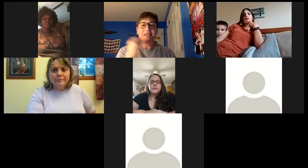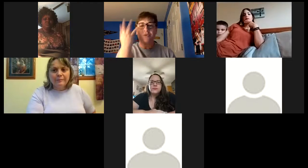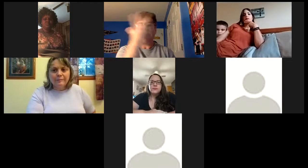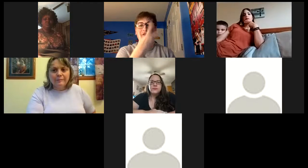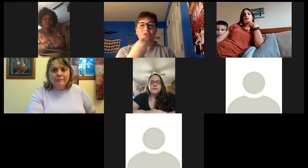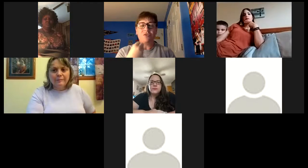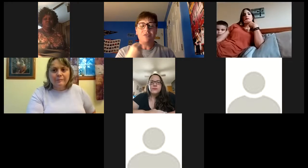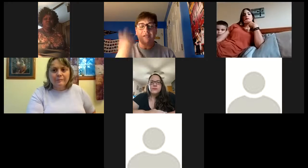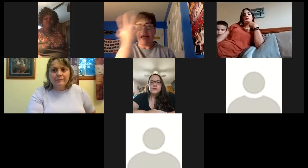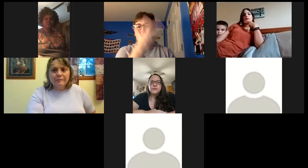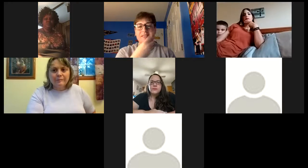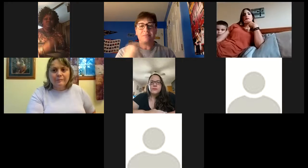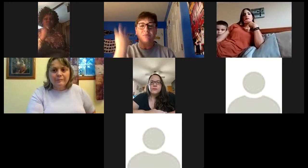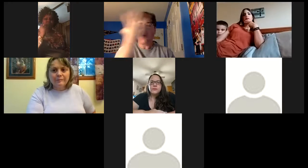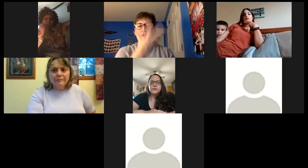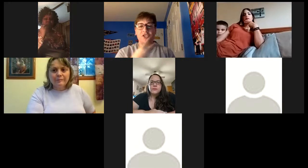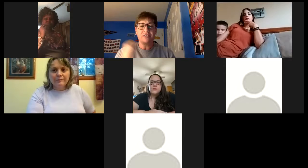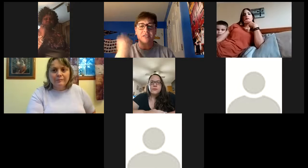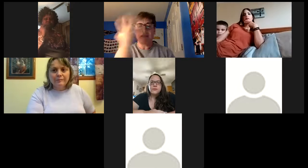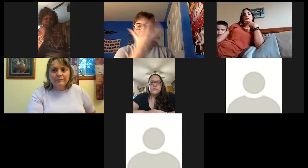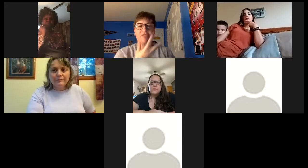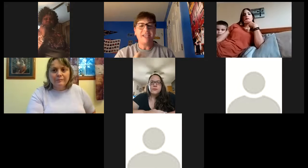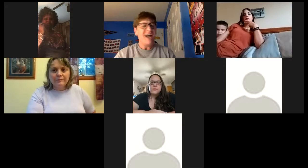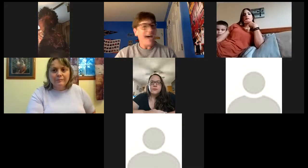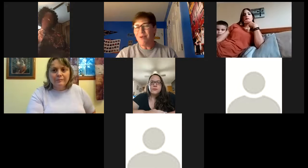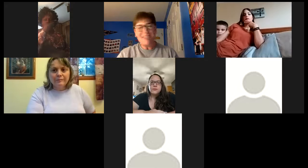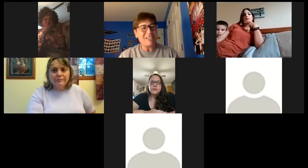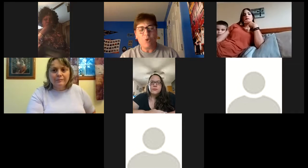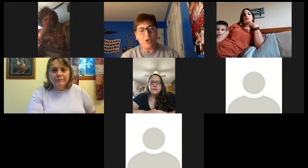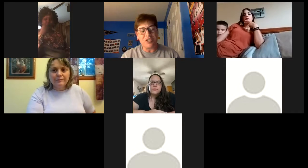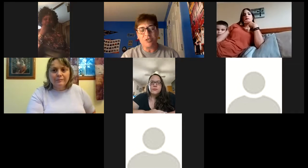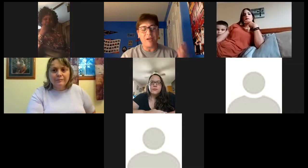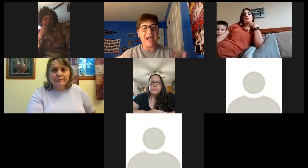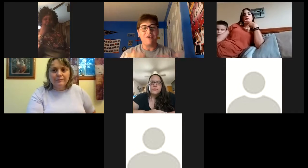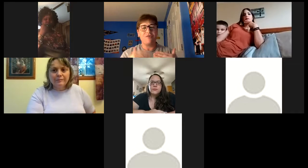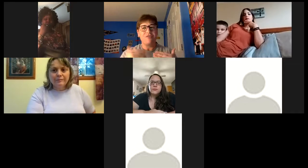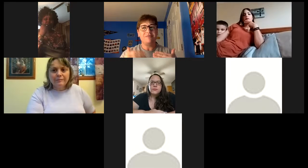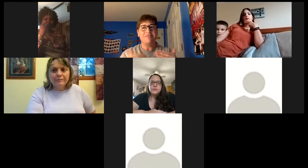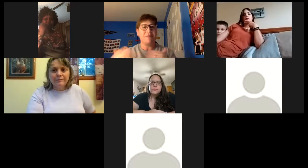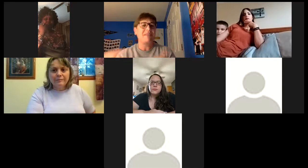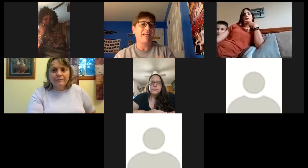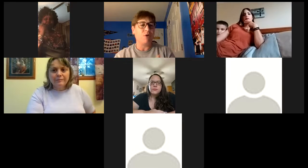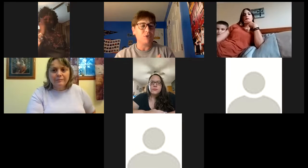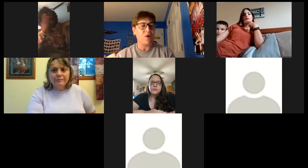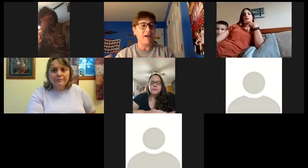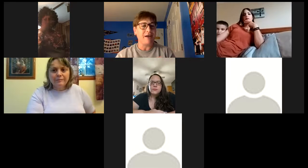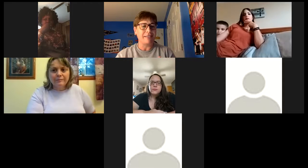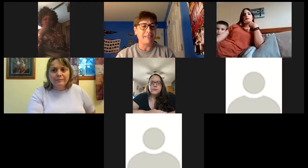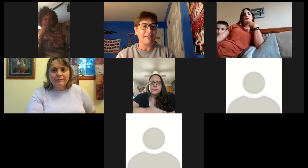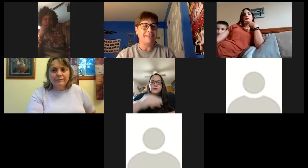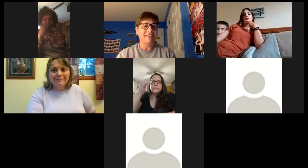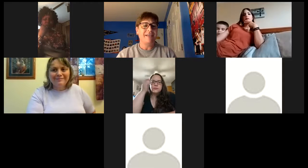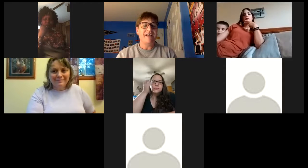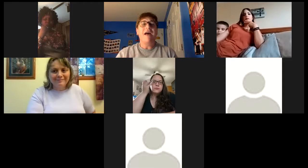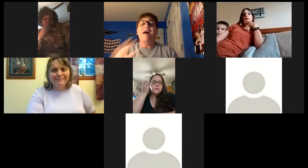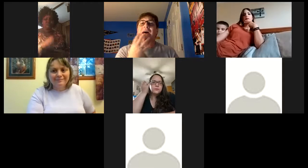of stuck with beautiful, handsome, gorgeous, lovely. I would think gorgeous would have something else, quite